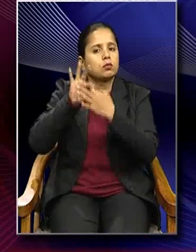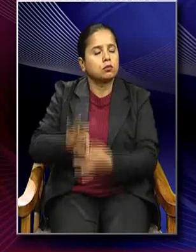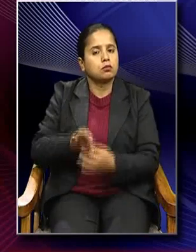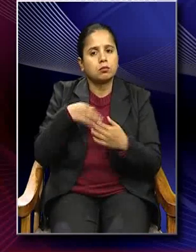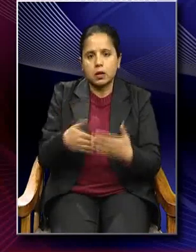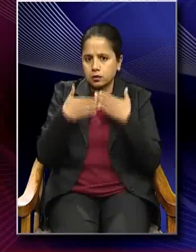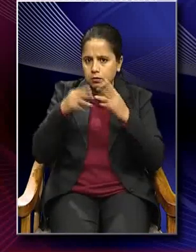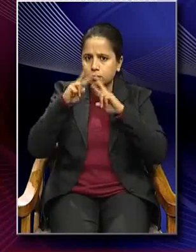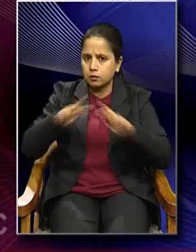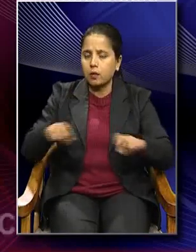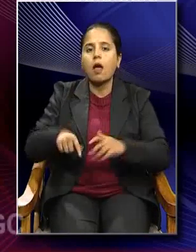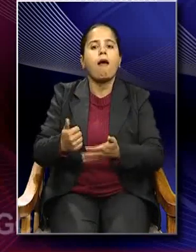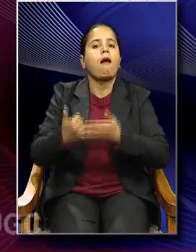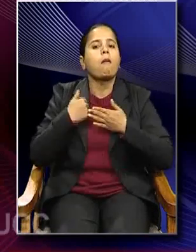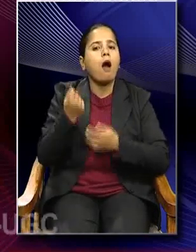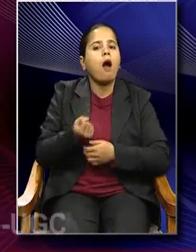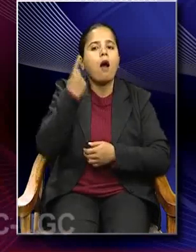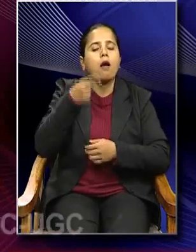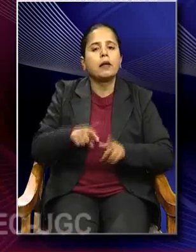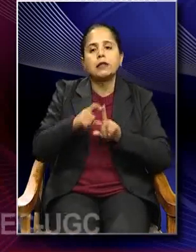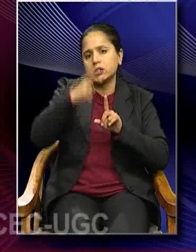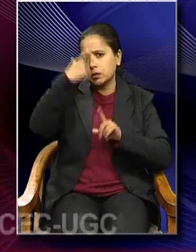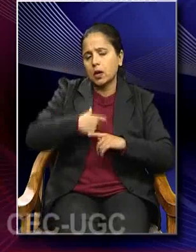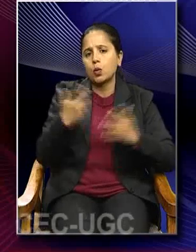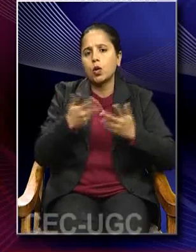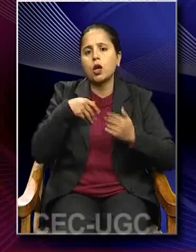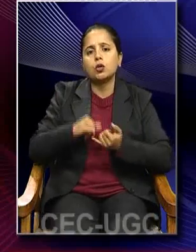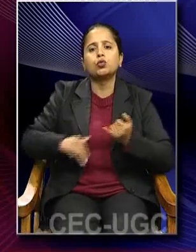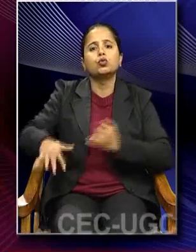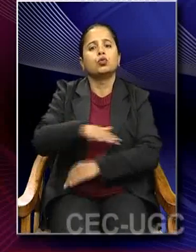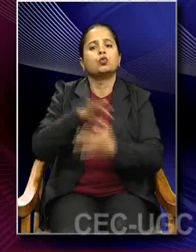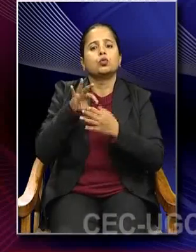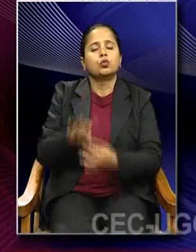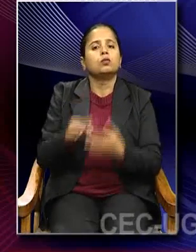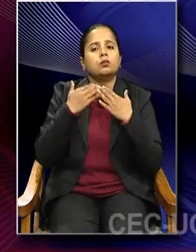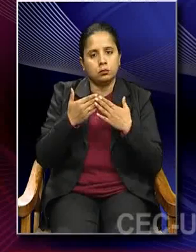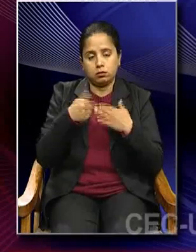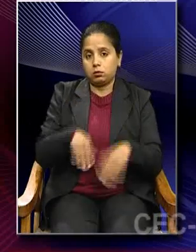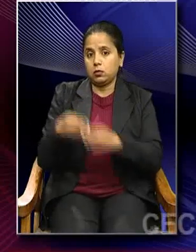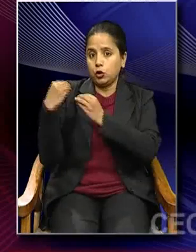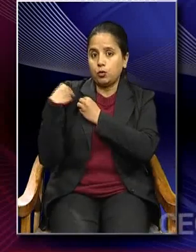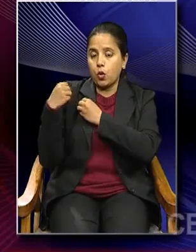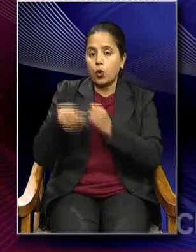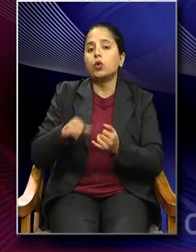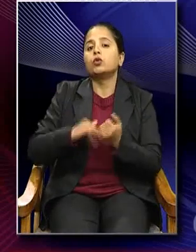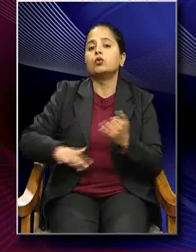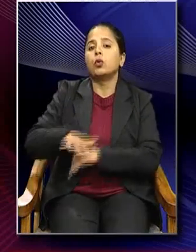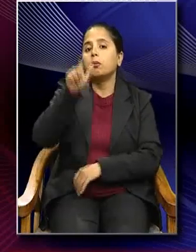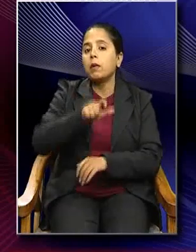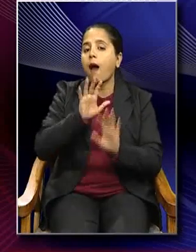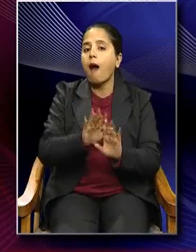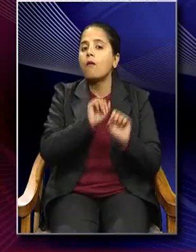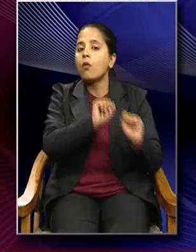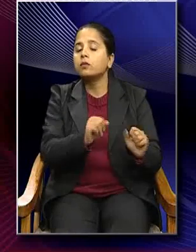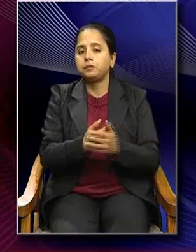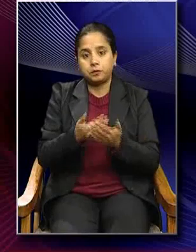us understand the discipline of sociology and the responsibility that sociologists have. So